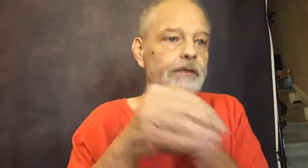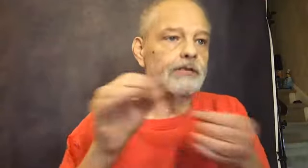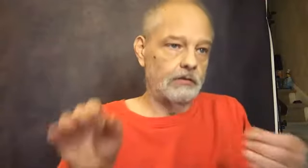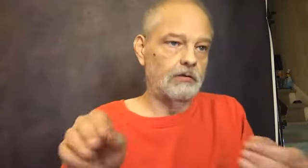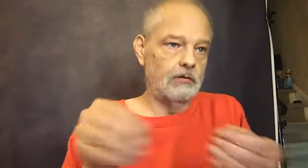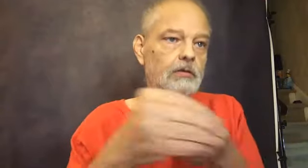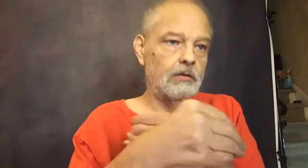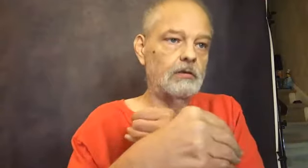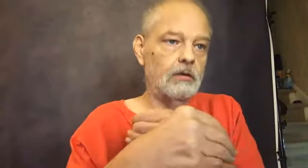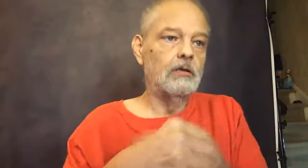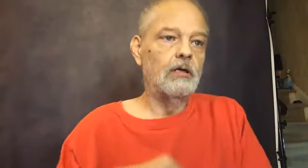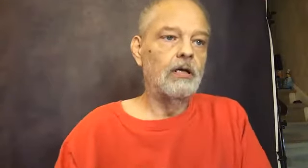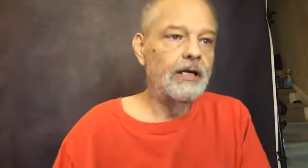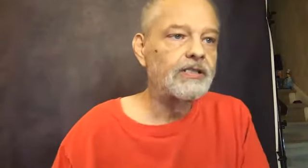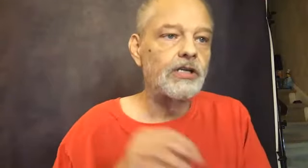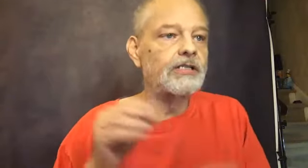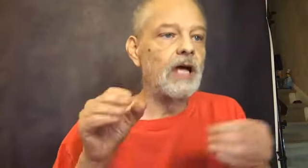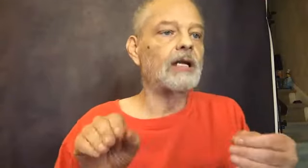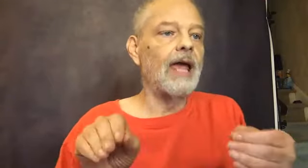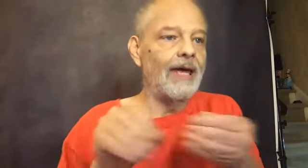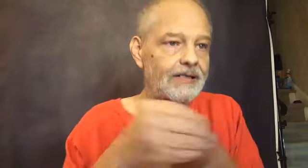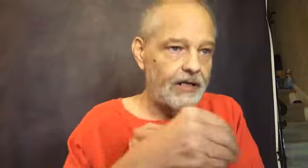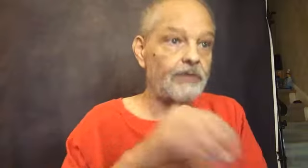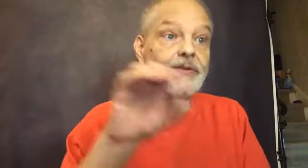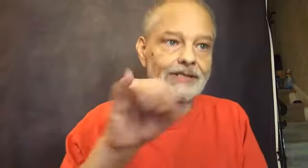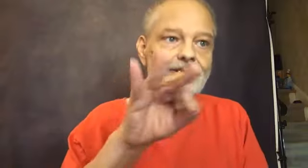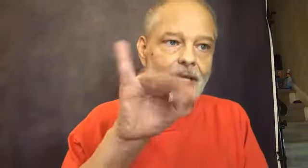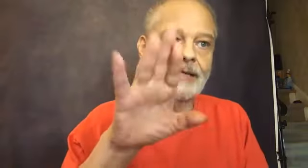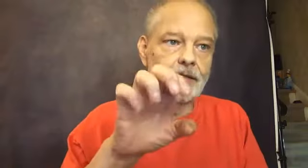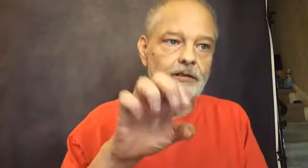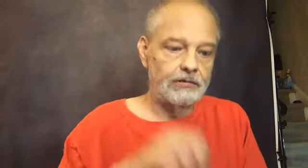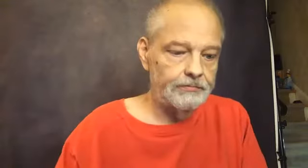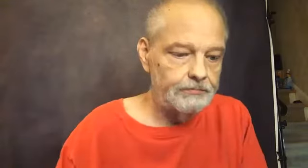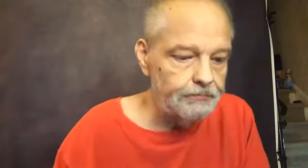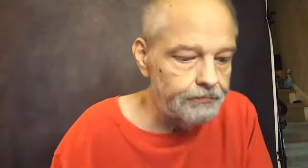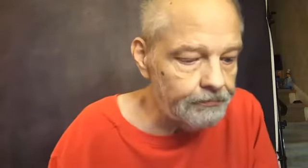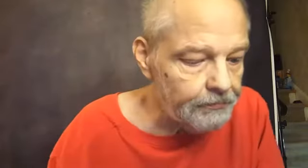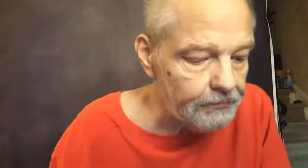office. It's just not ASL. This is ASL.